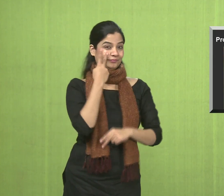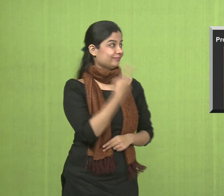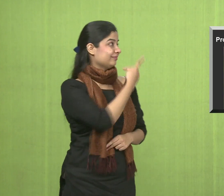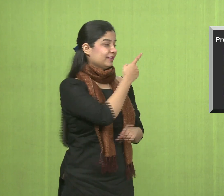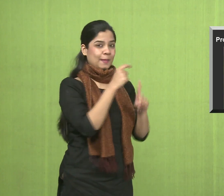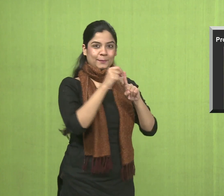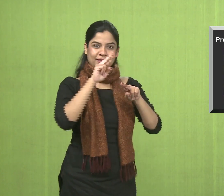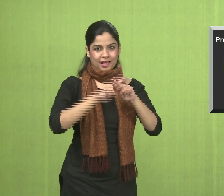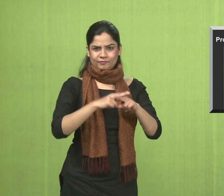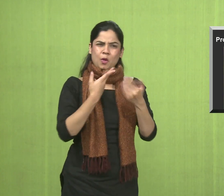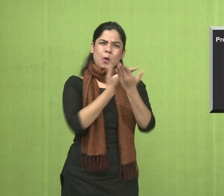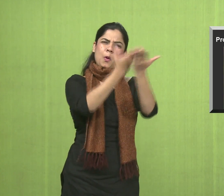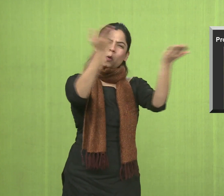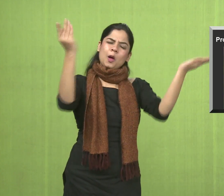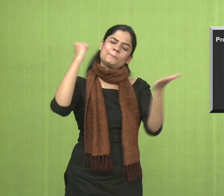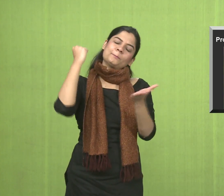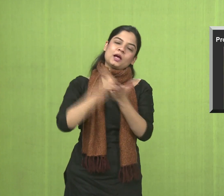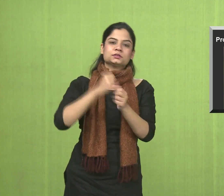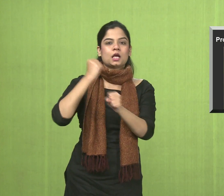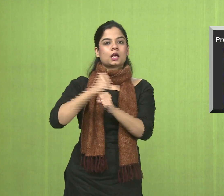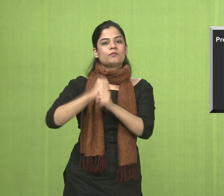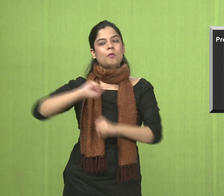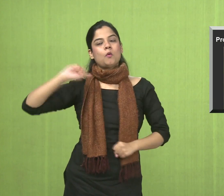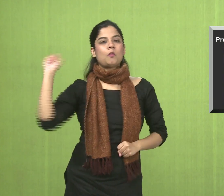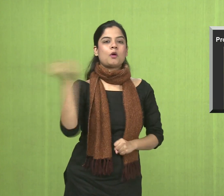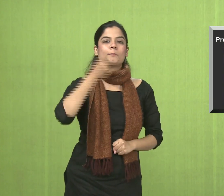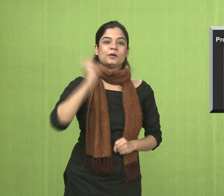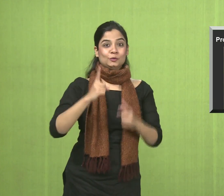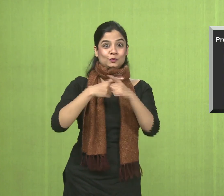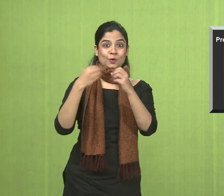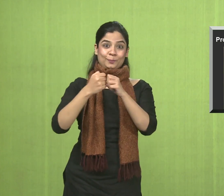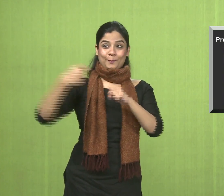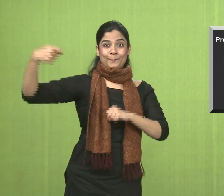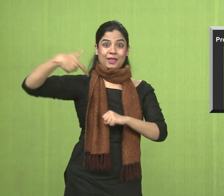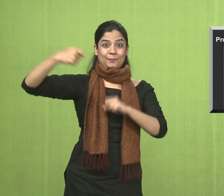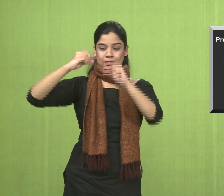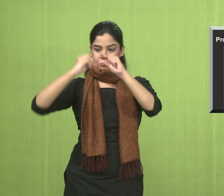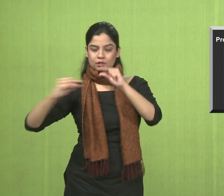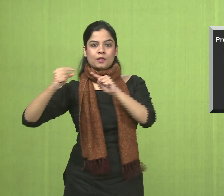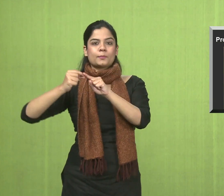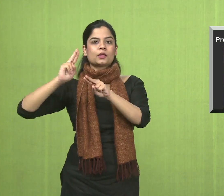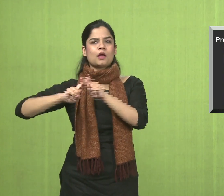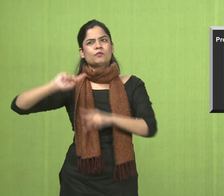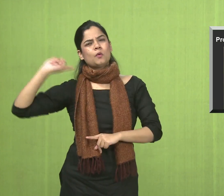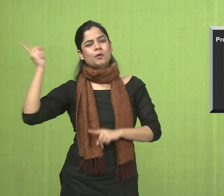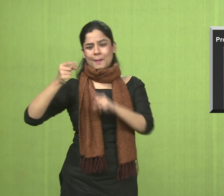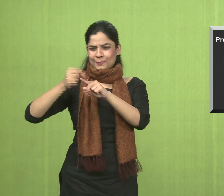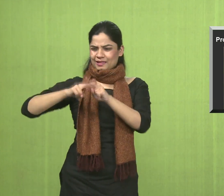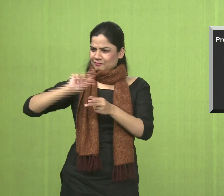Provident fund, as you see from the picture, we all must have provident fund. Even in the jobs, there is a facility wherein